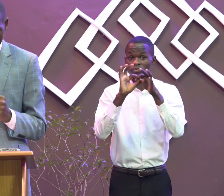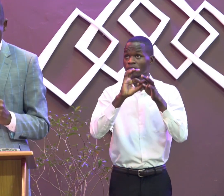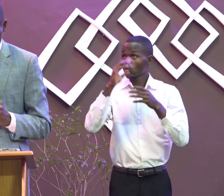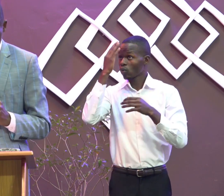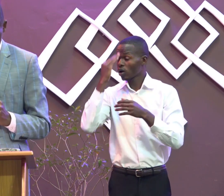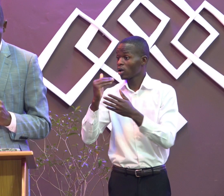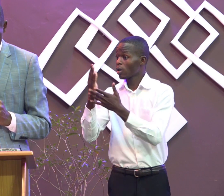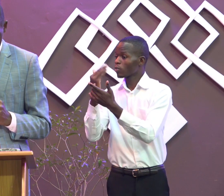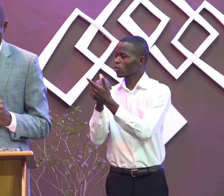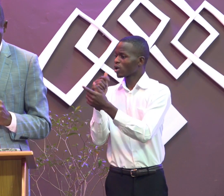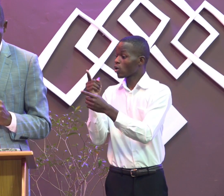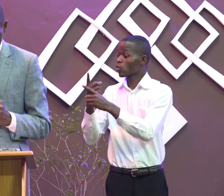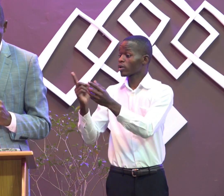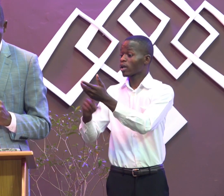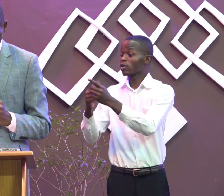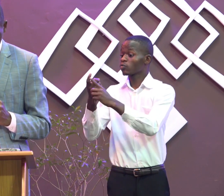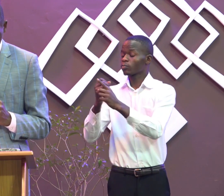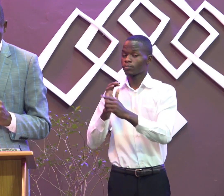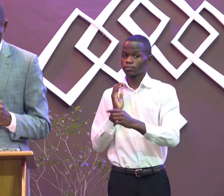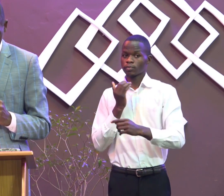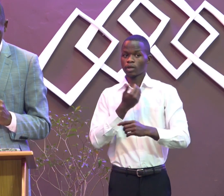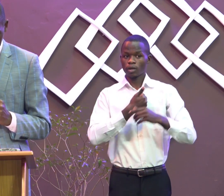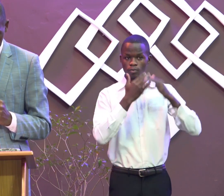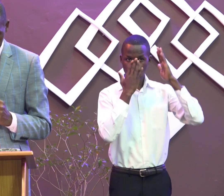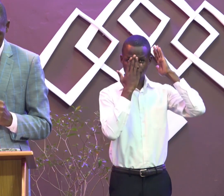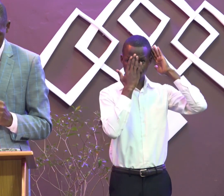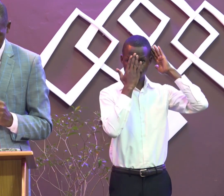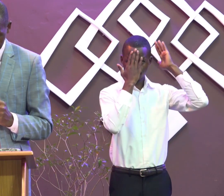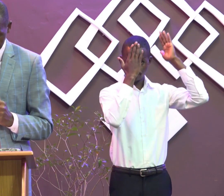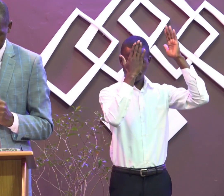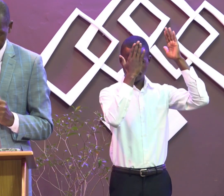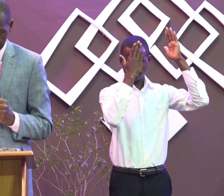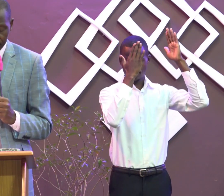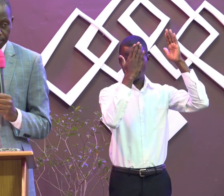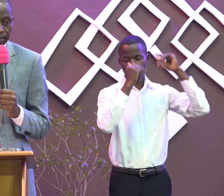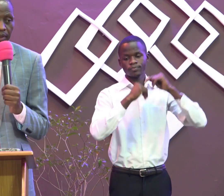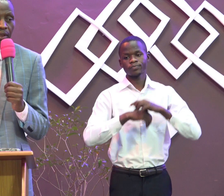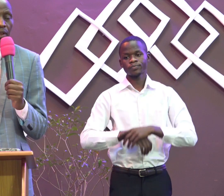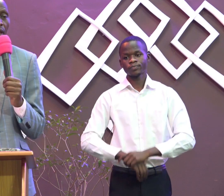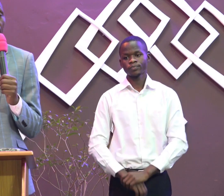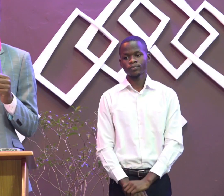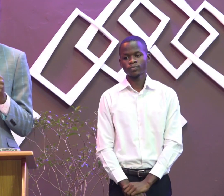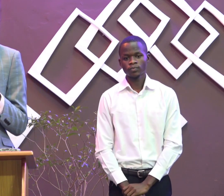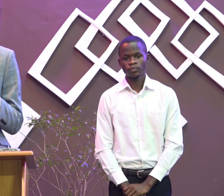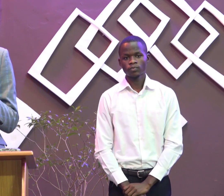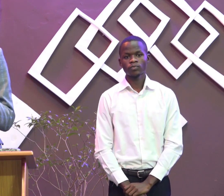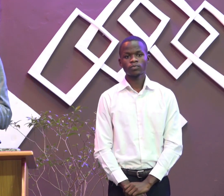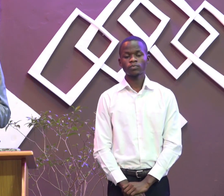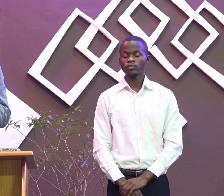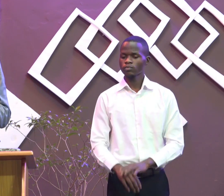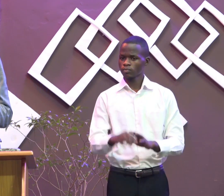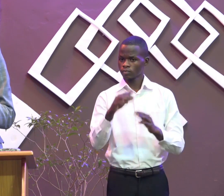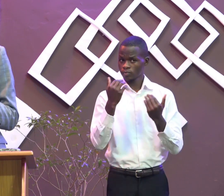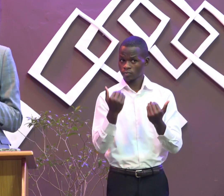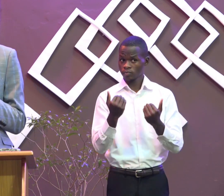yakitusigamu. And our strength will remain in that unity because that's what our master put into us. Twatula